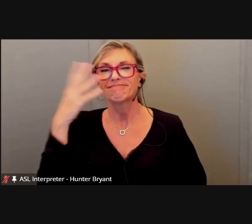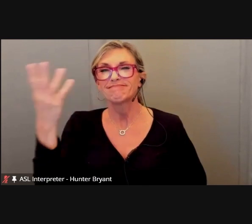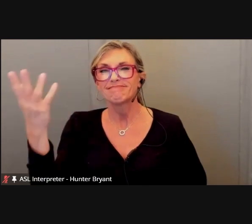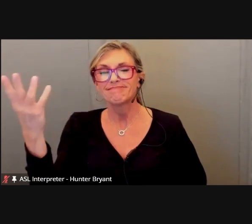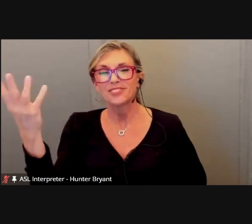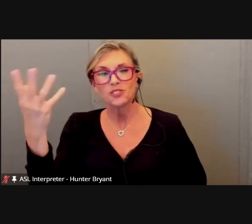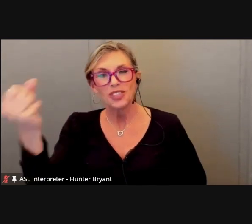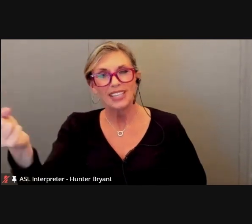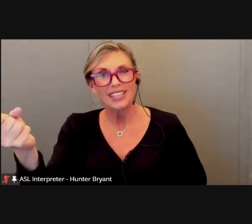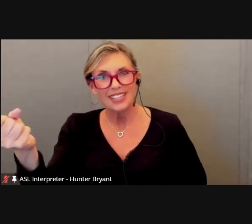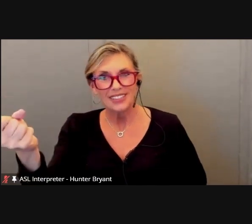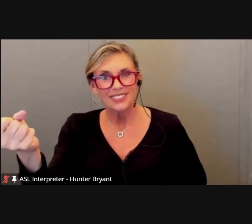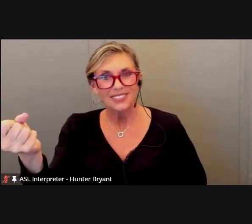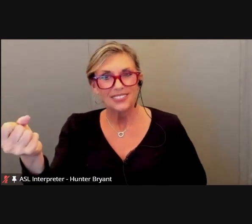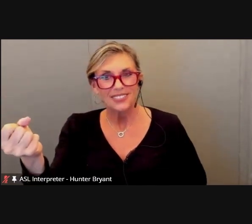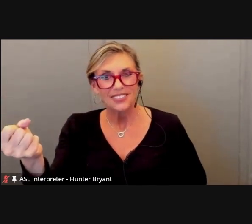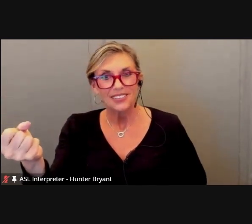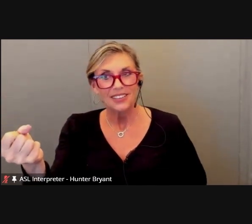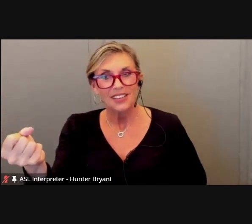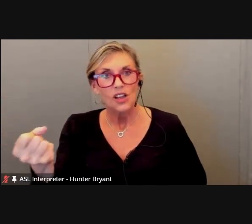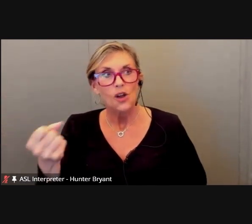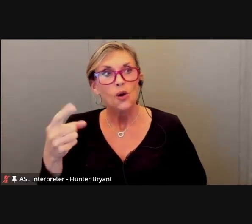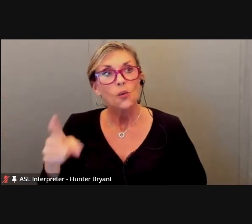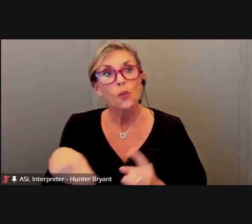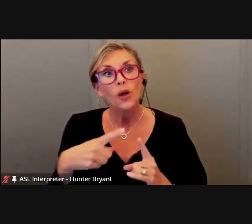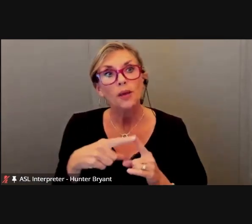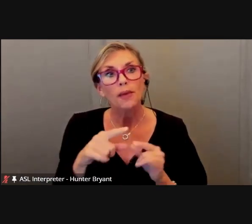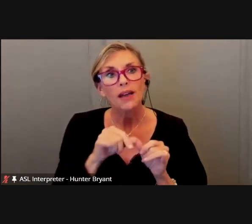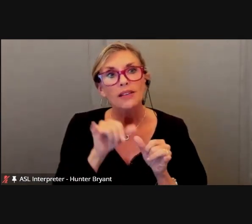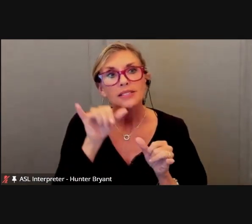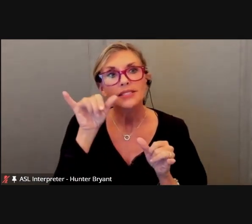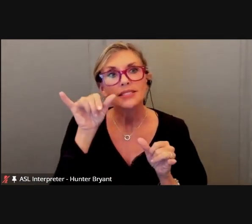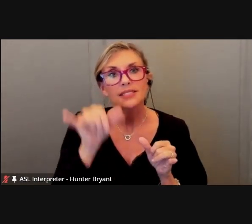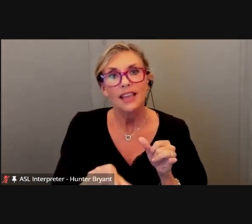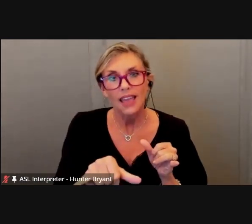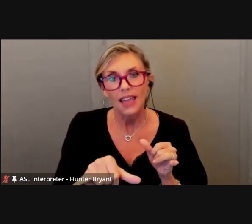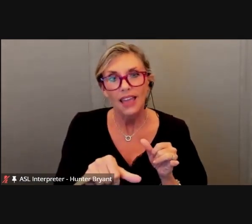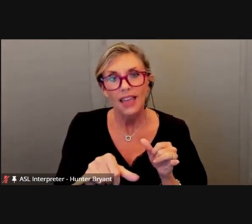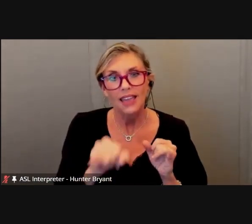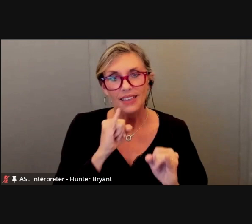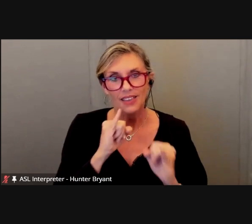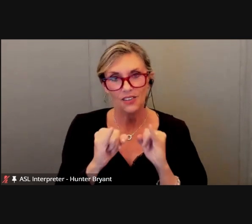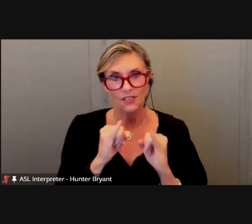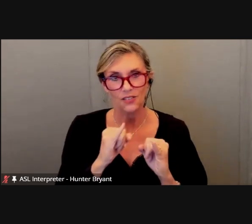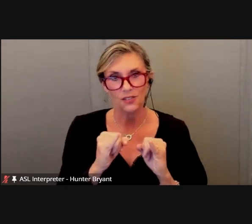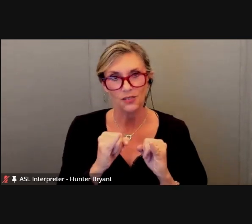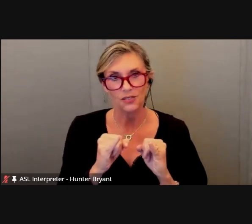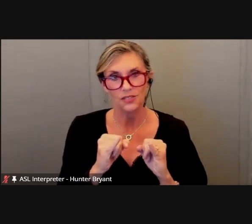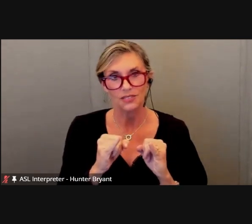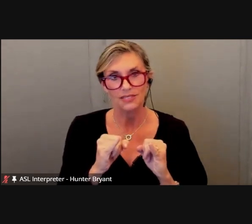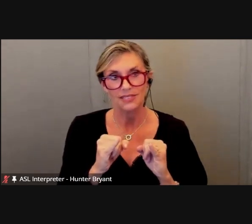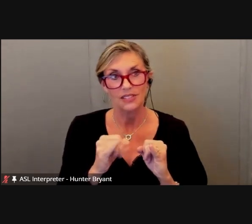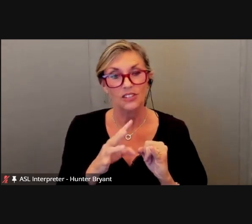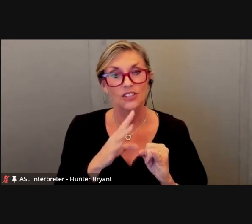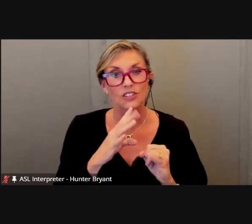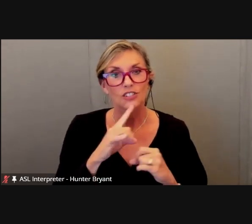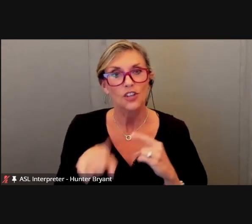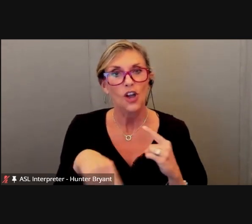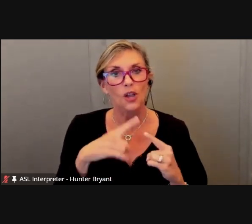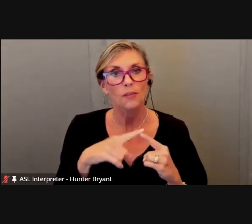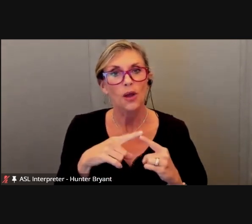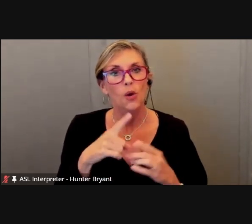about stay interviews to talk about what would make you stay instead of leaving at all?